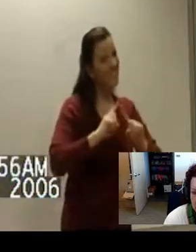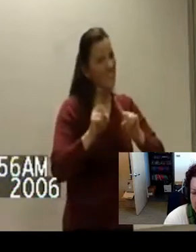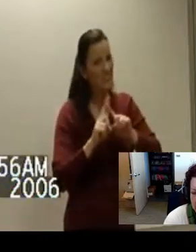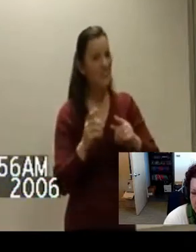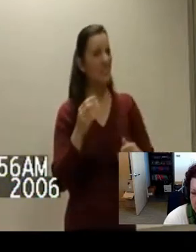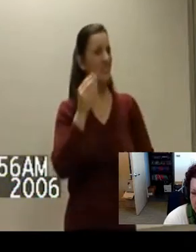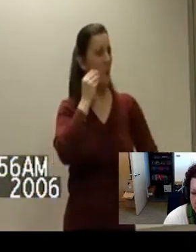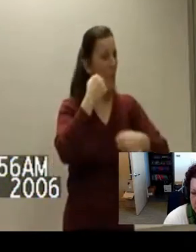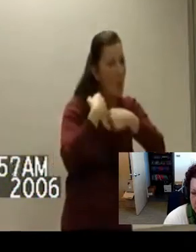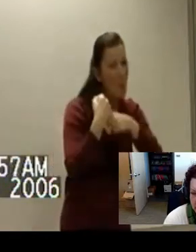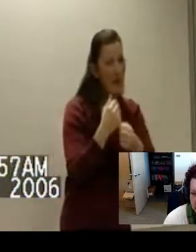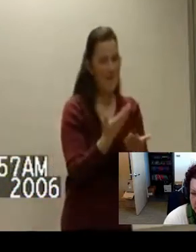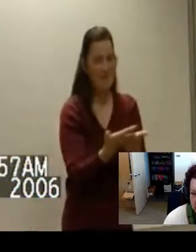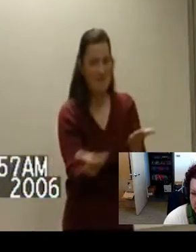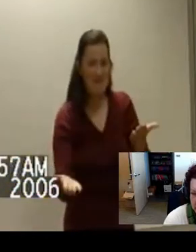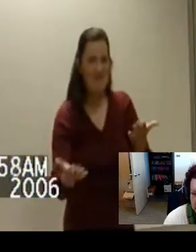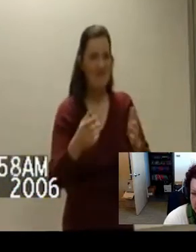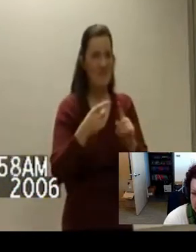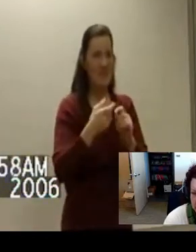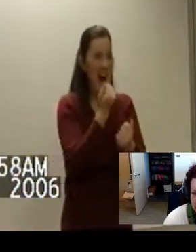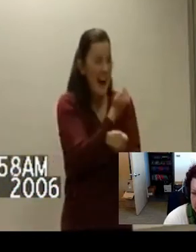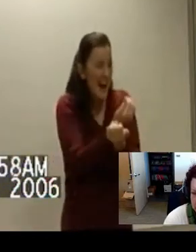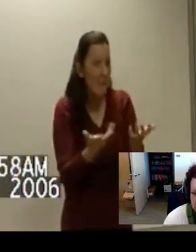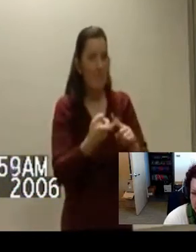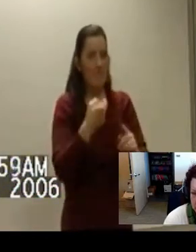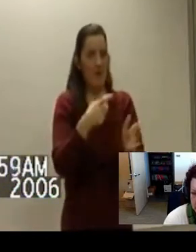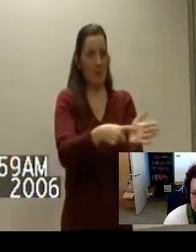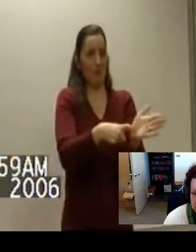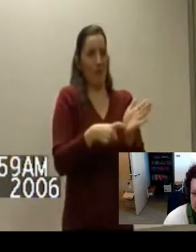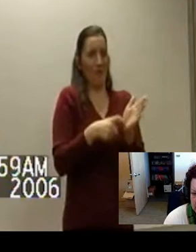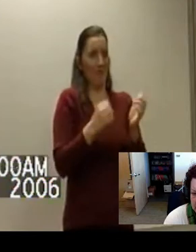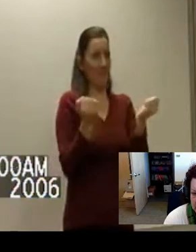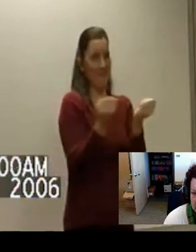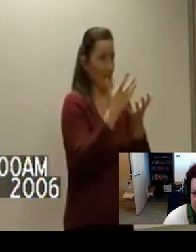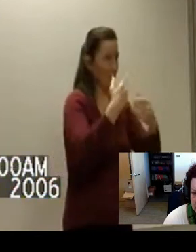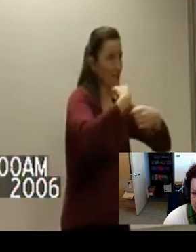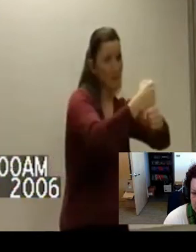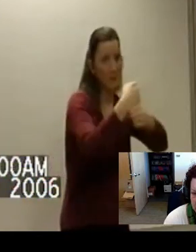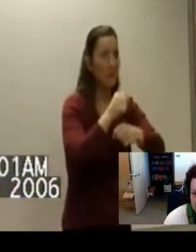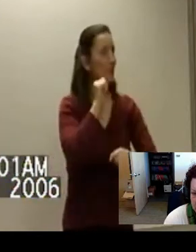I didn't know that my other family had raised things like that.